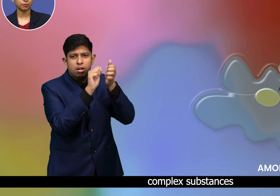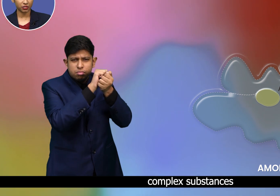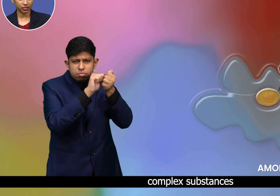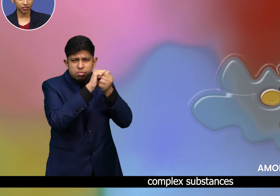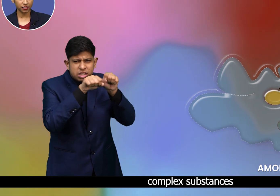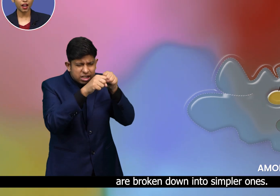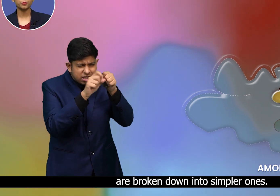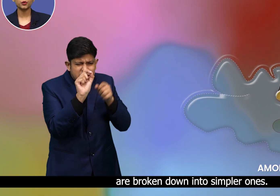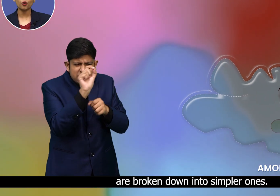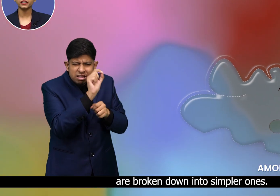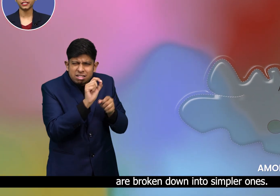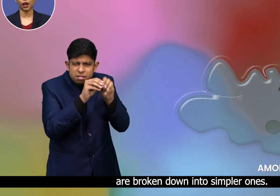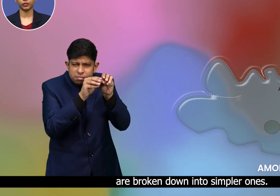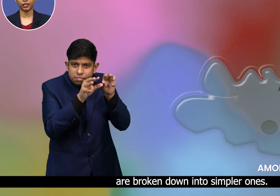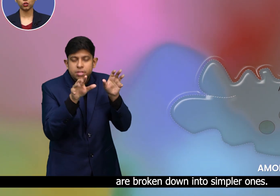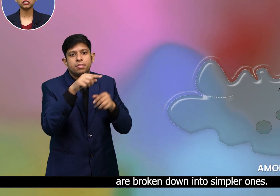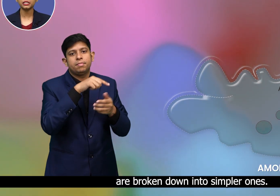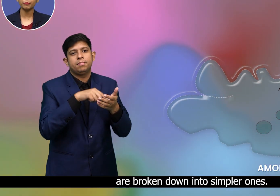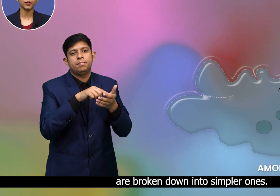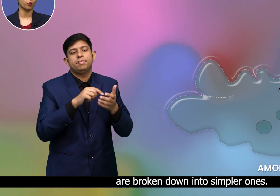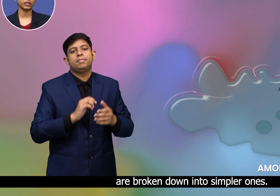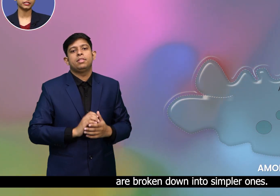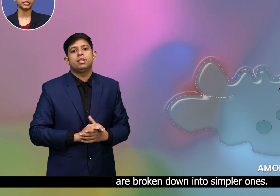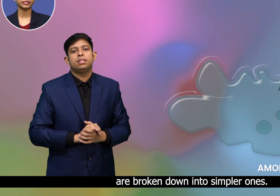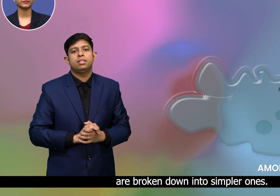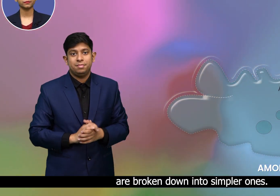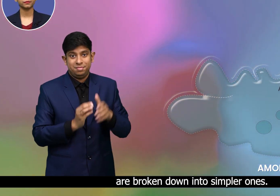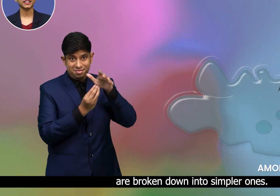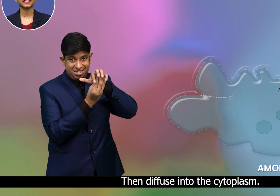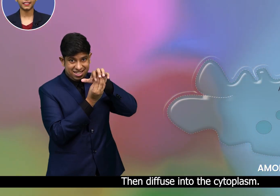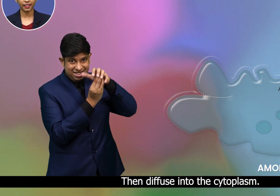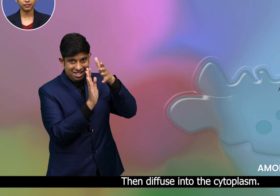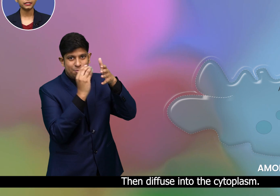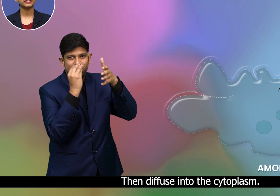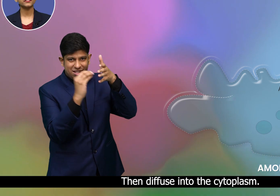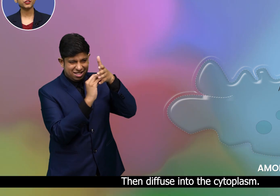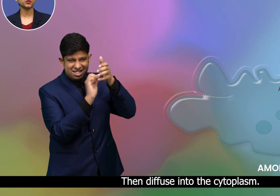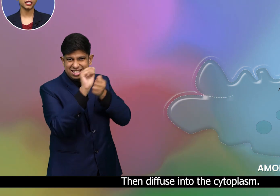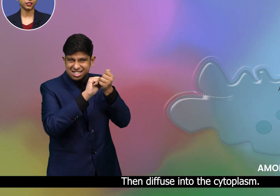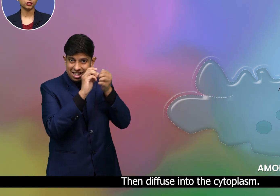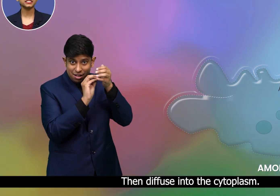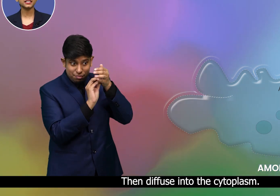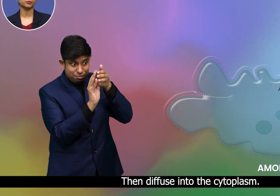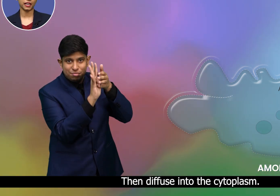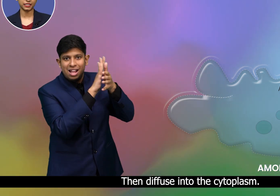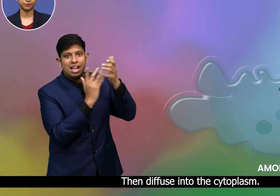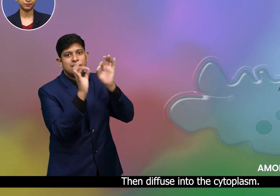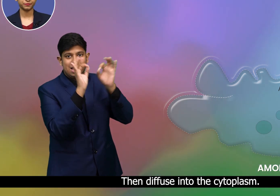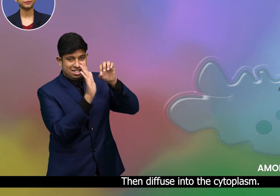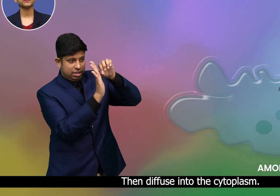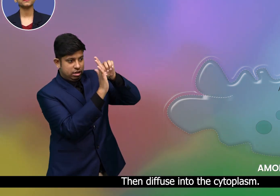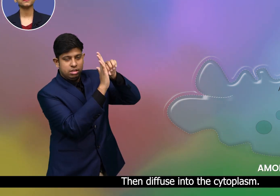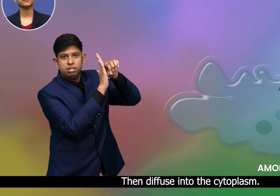complex substances are broken down into simpler ones, then diffuse into the